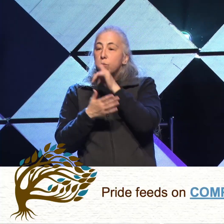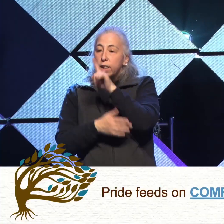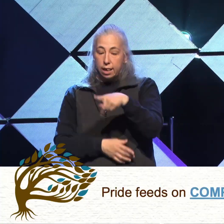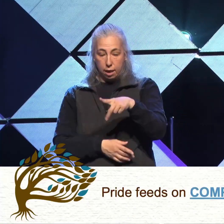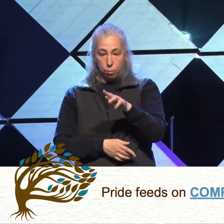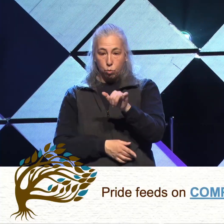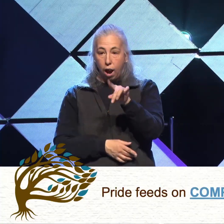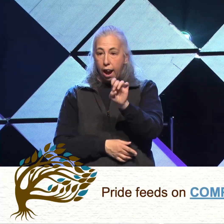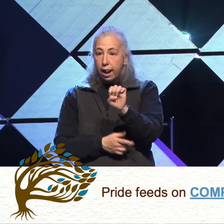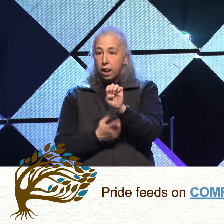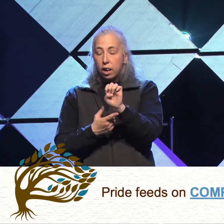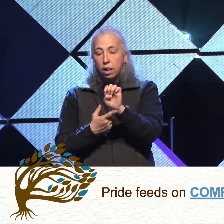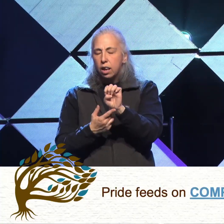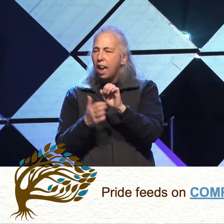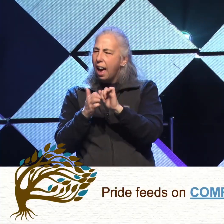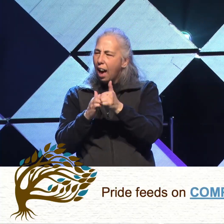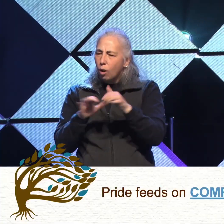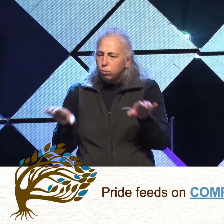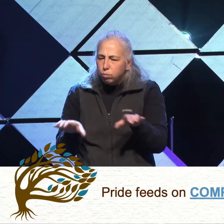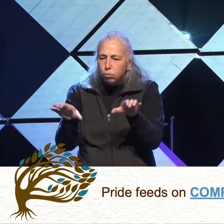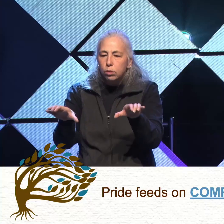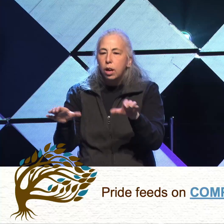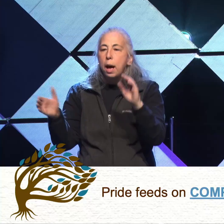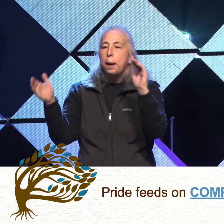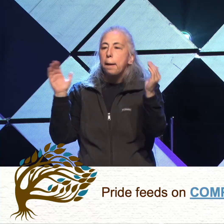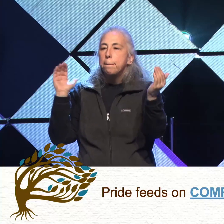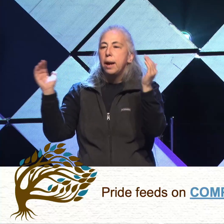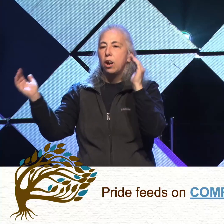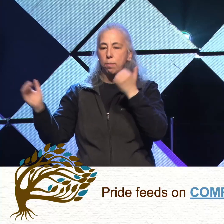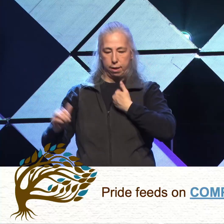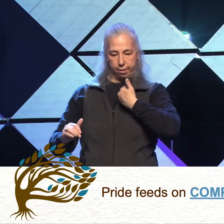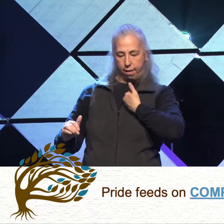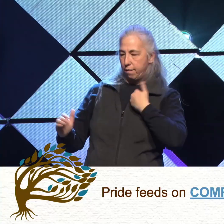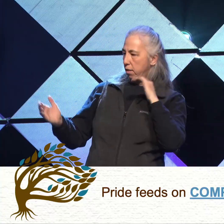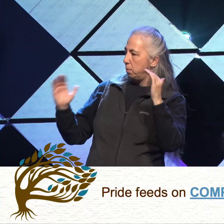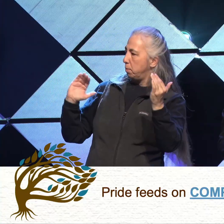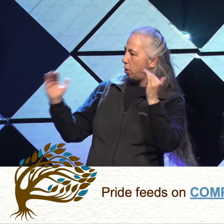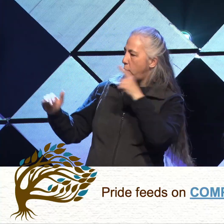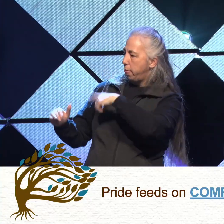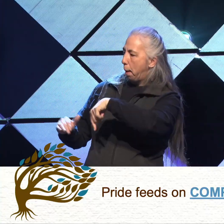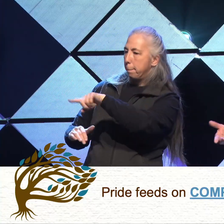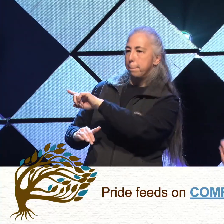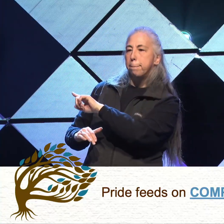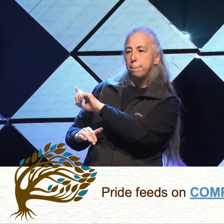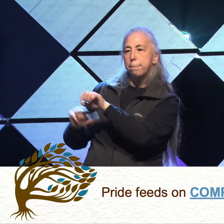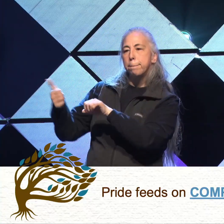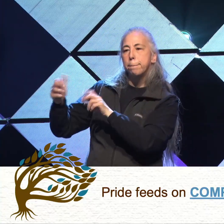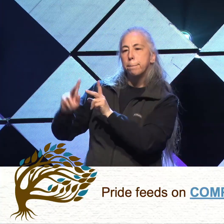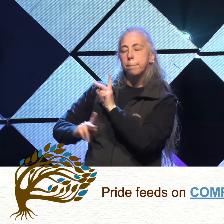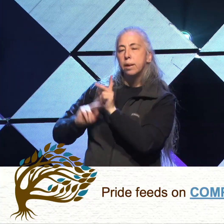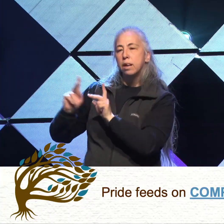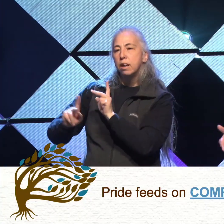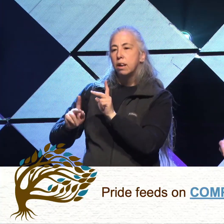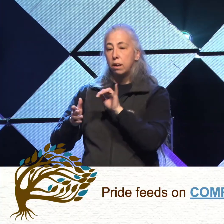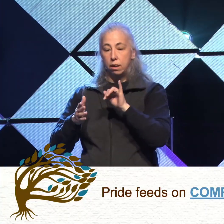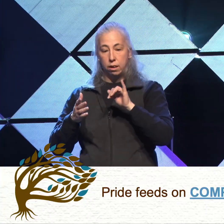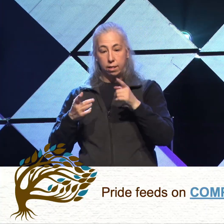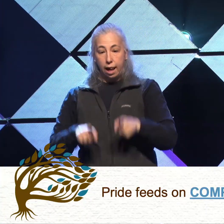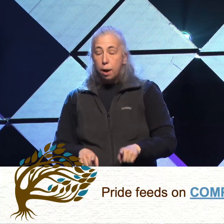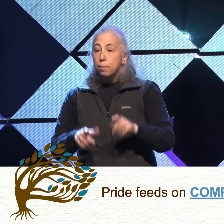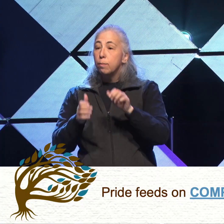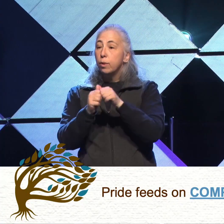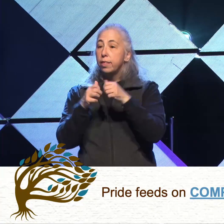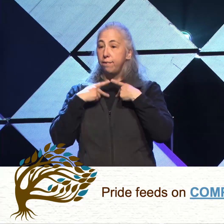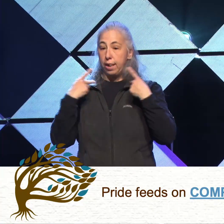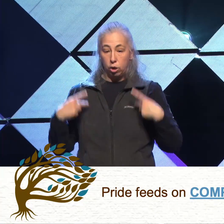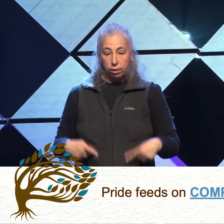pride. And it keeps us comparing ourselves to people. That's what this Pharisee was doing, comparing himself to